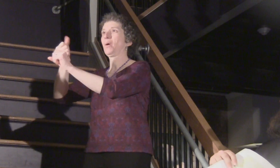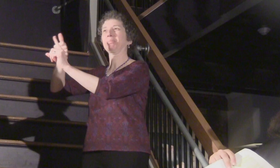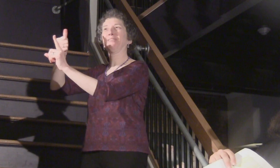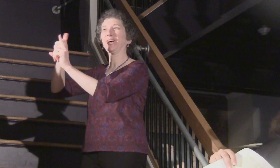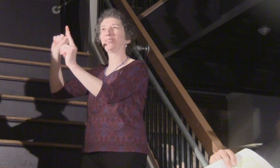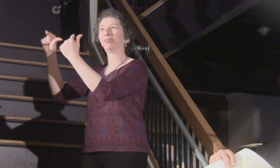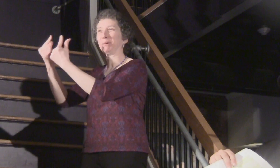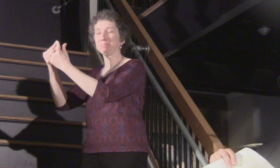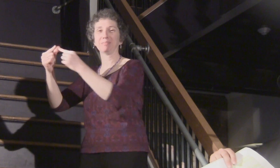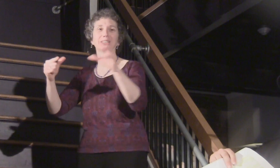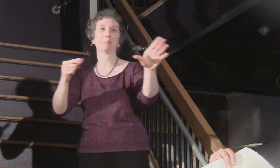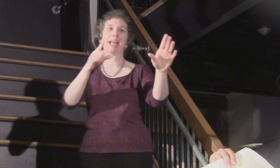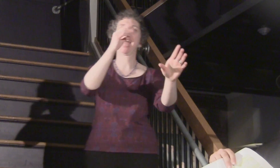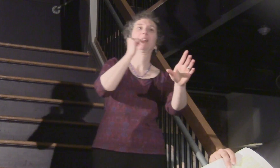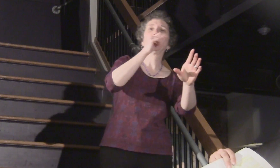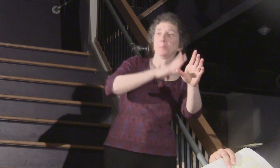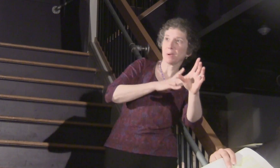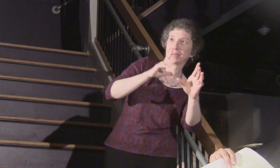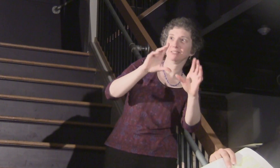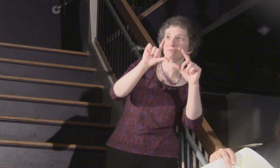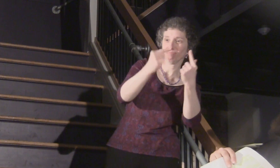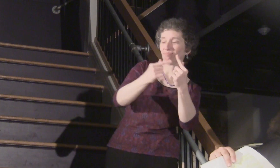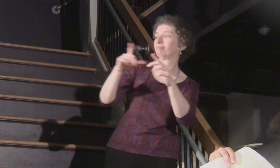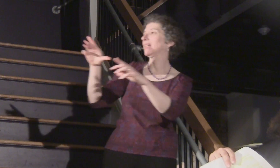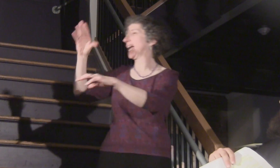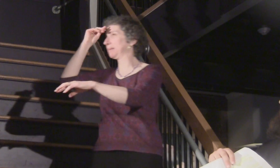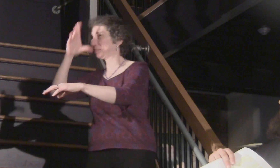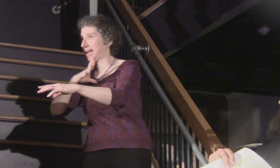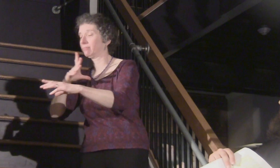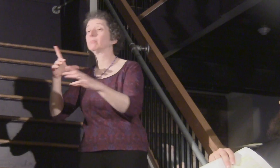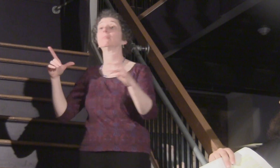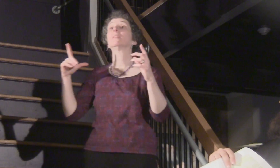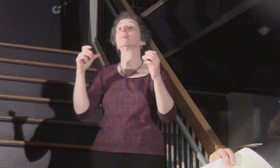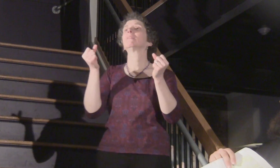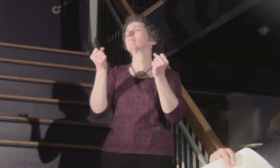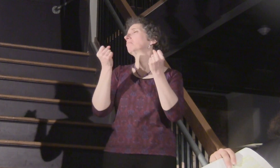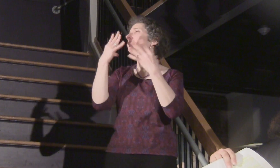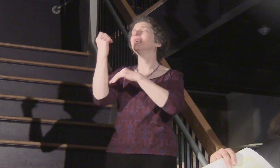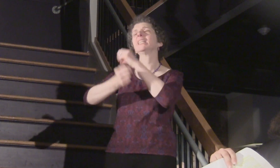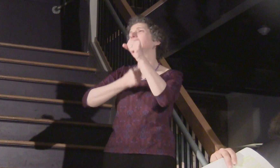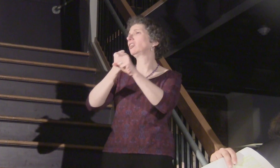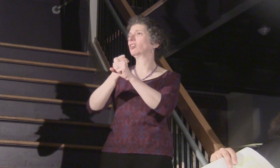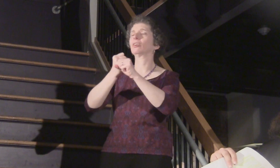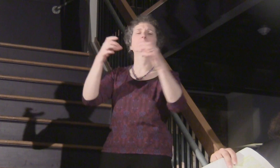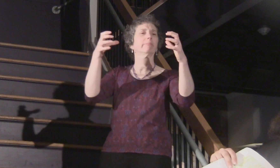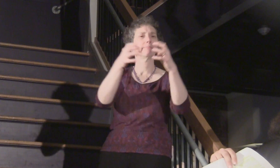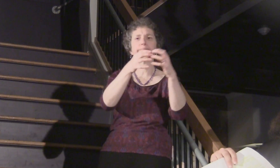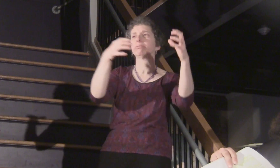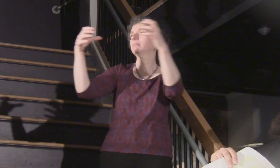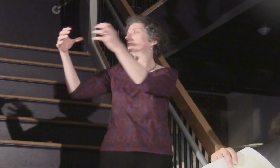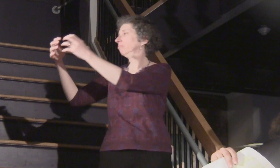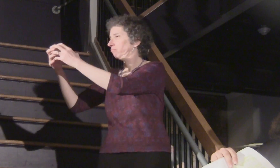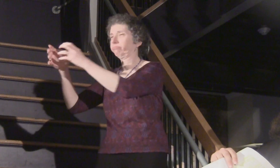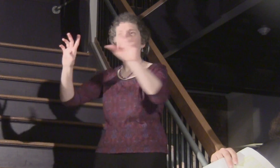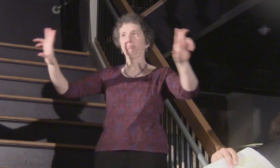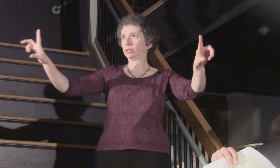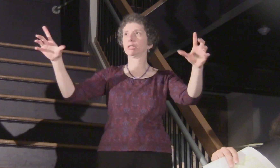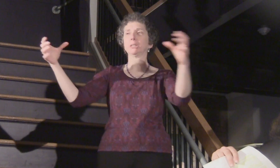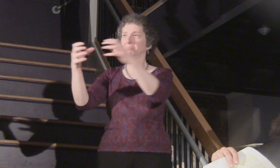made a men's group as well, and then we had the women's group too. So it was men's and women's. And many years, we got together.